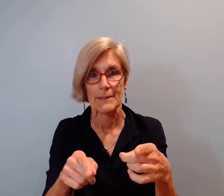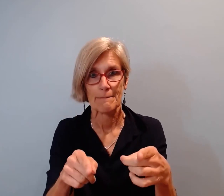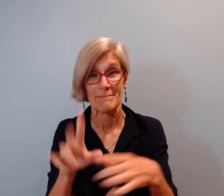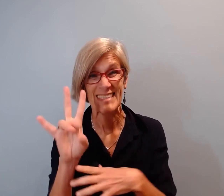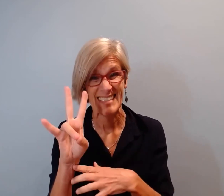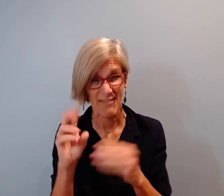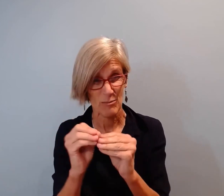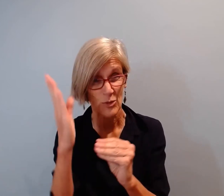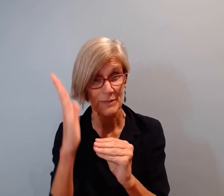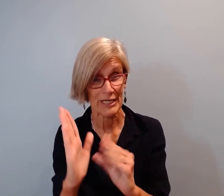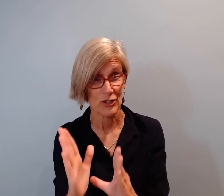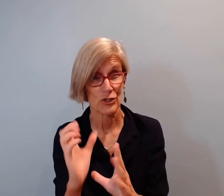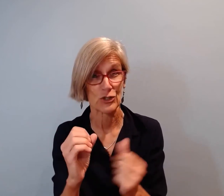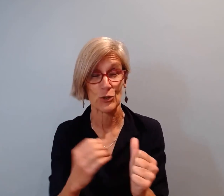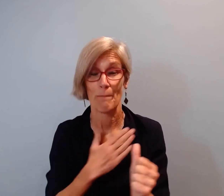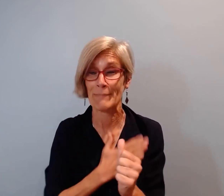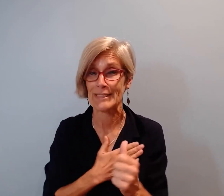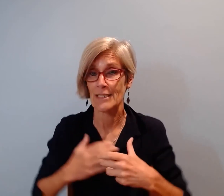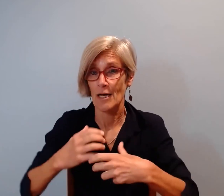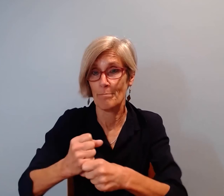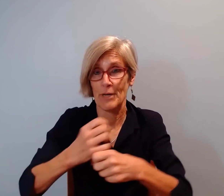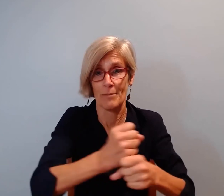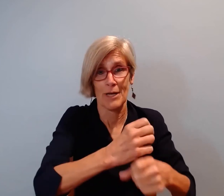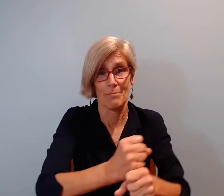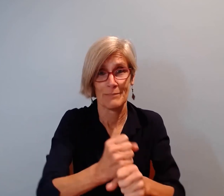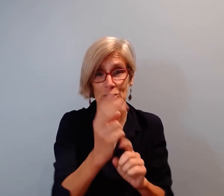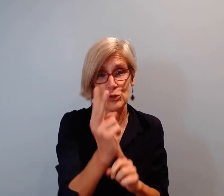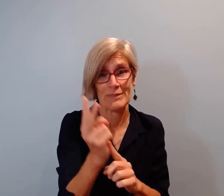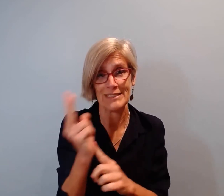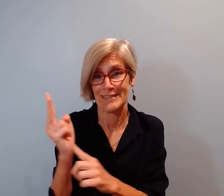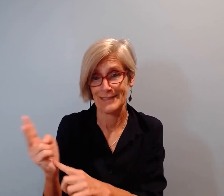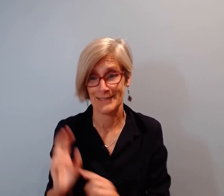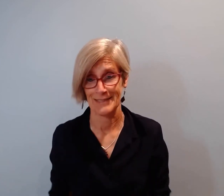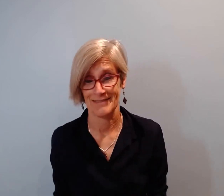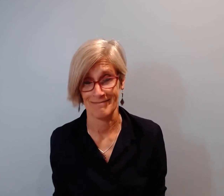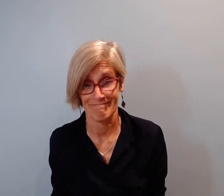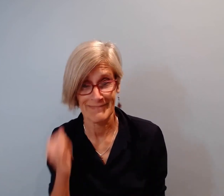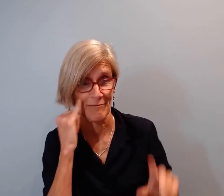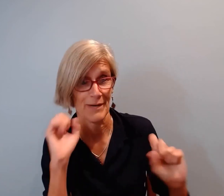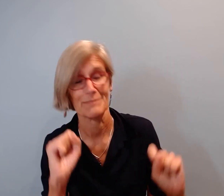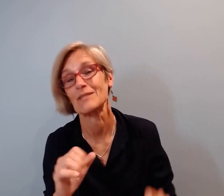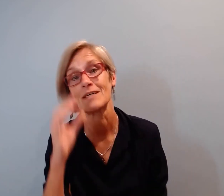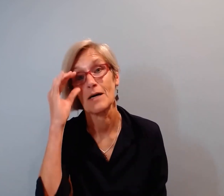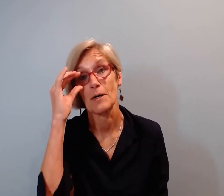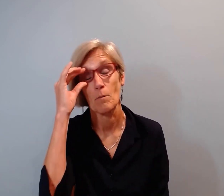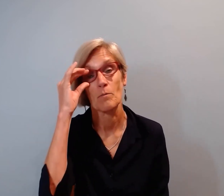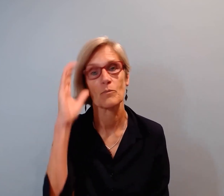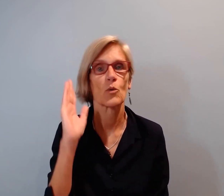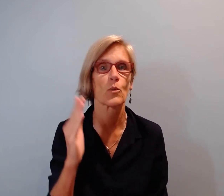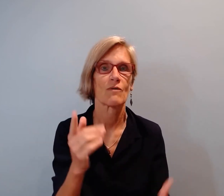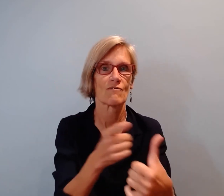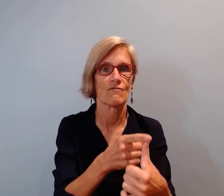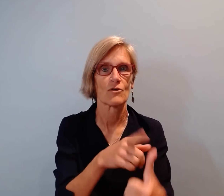more speakers. So please keep it to 2 minutes for each of you, if at all possible. We're gonna go first